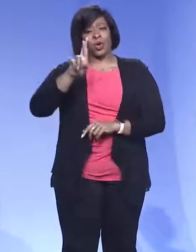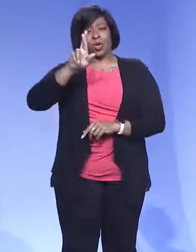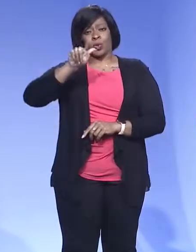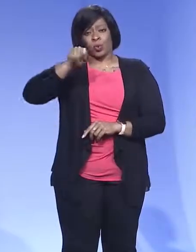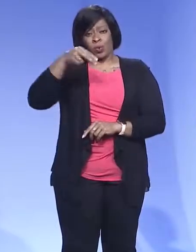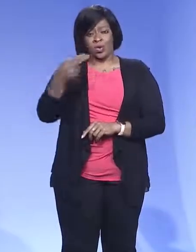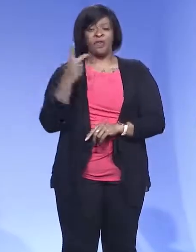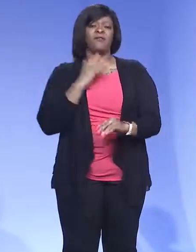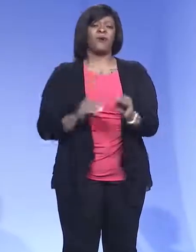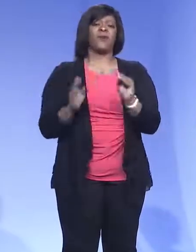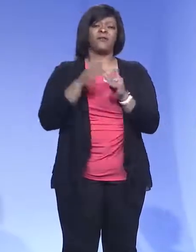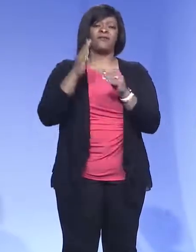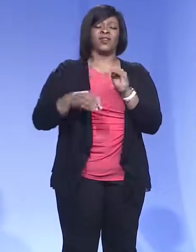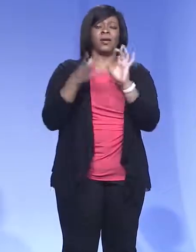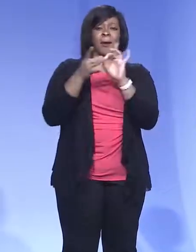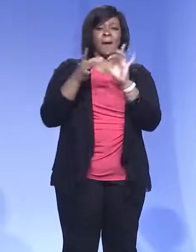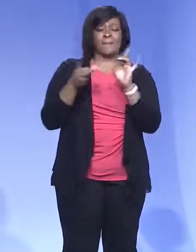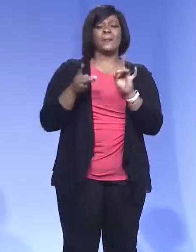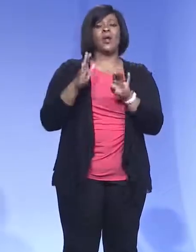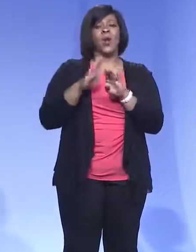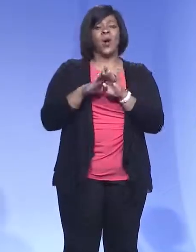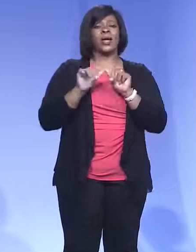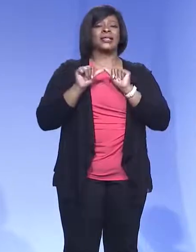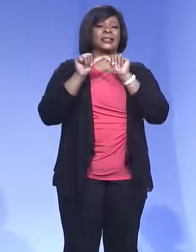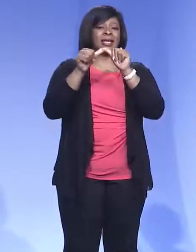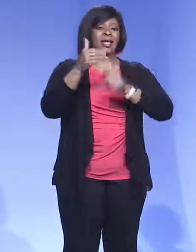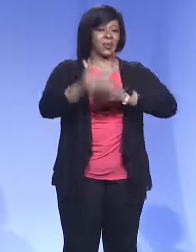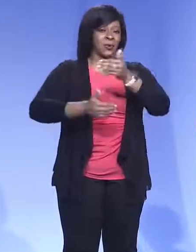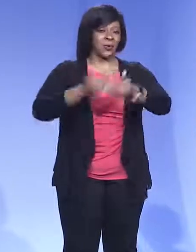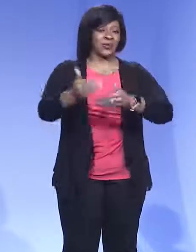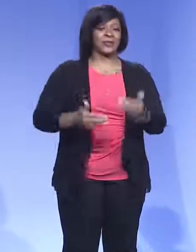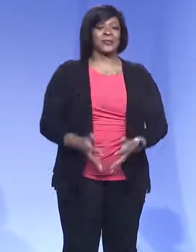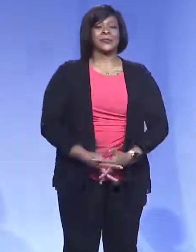Randolph for some finishing comments on staying the course.